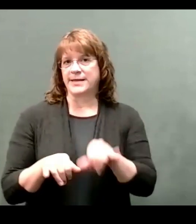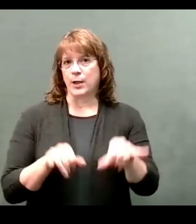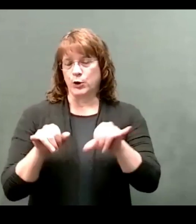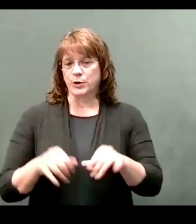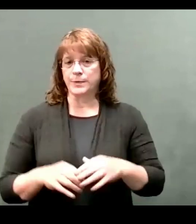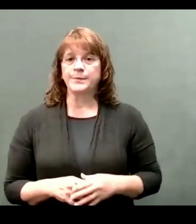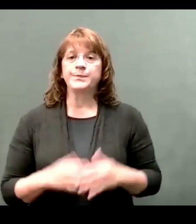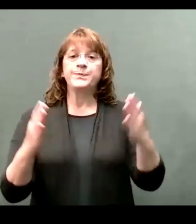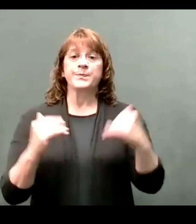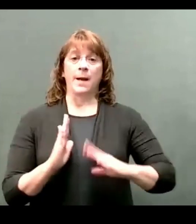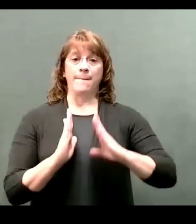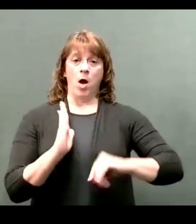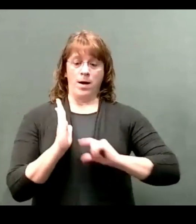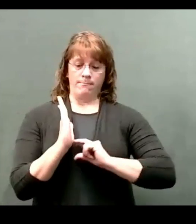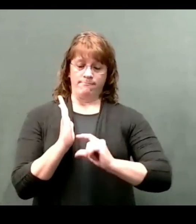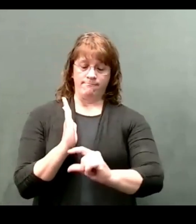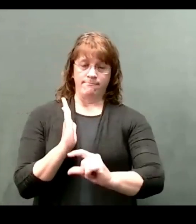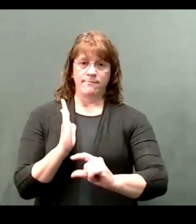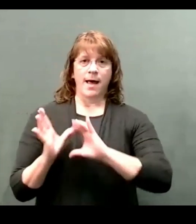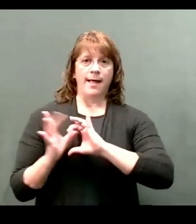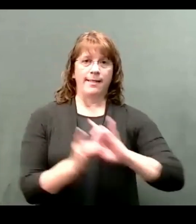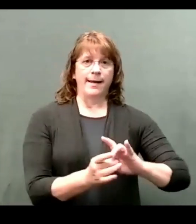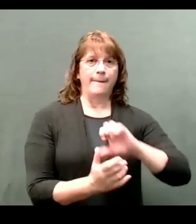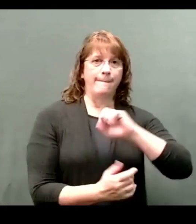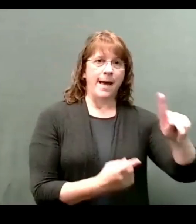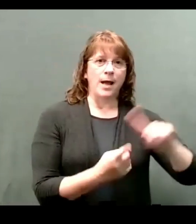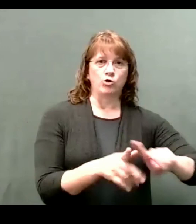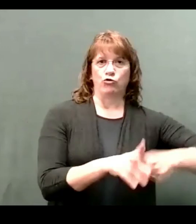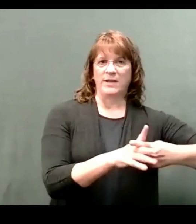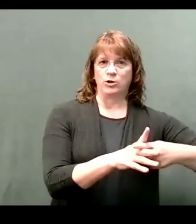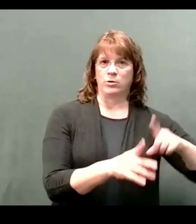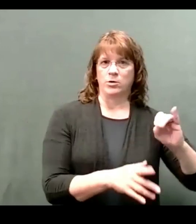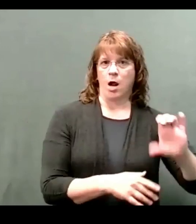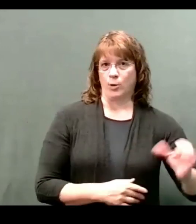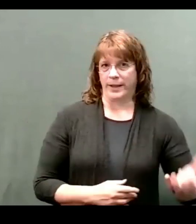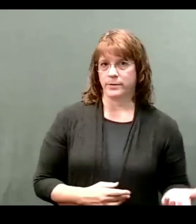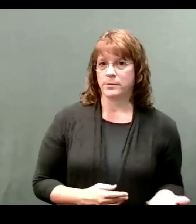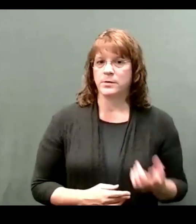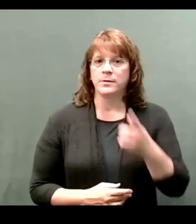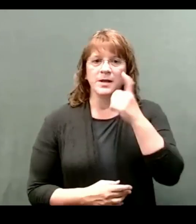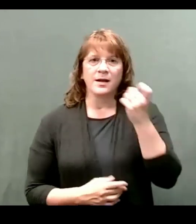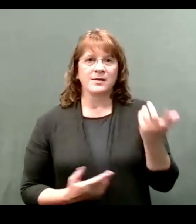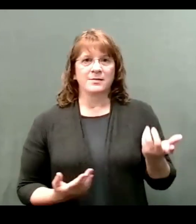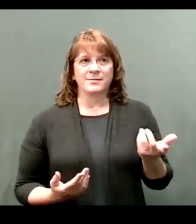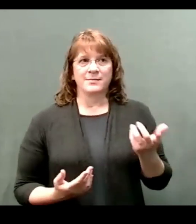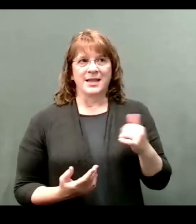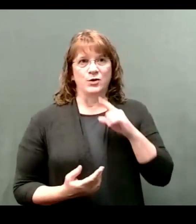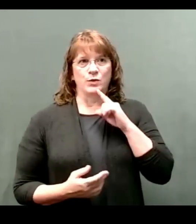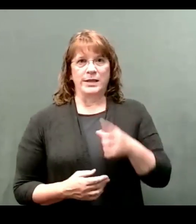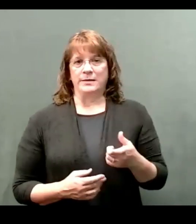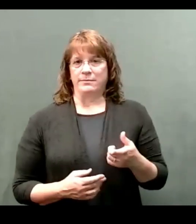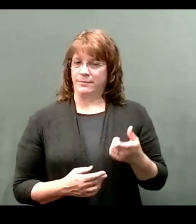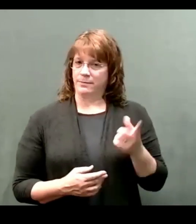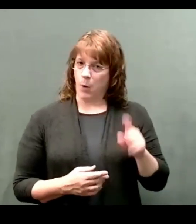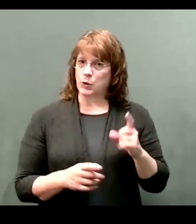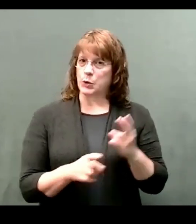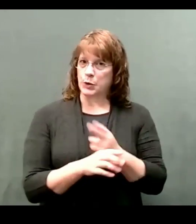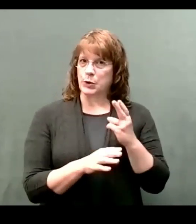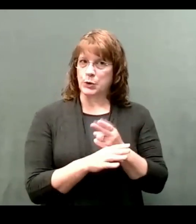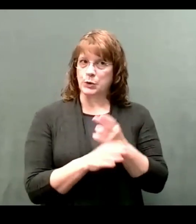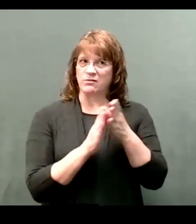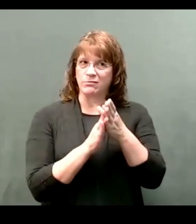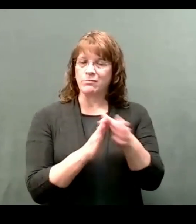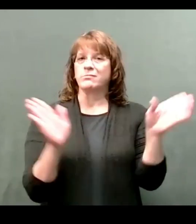there. And then at the bottom, we do have a link back to that original document because it really is meant to be used